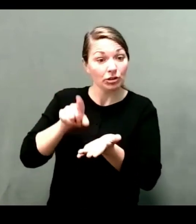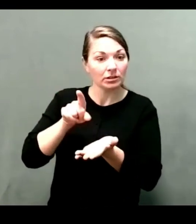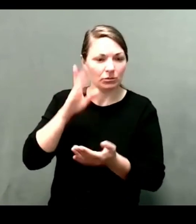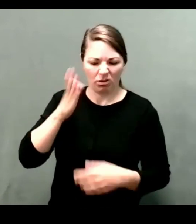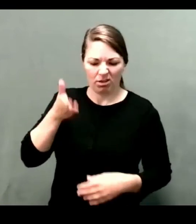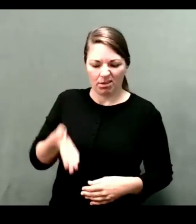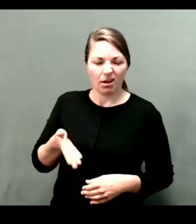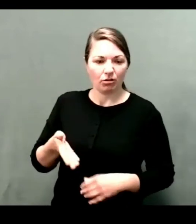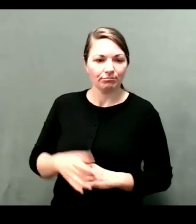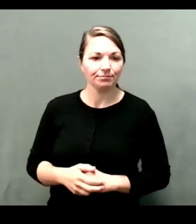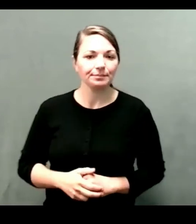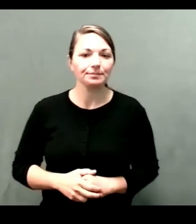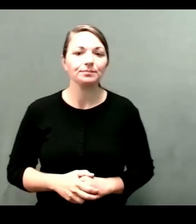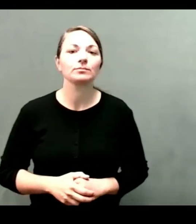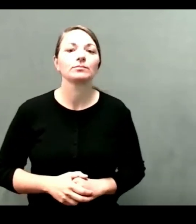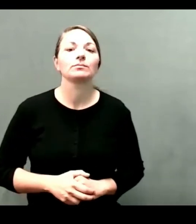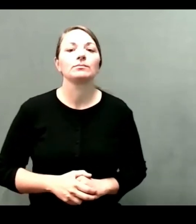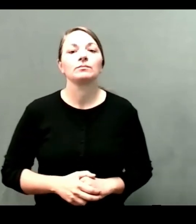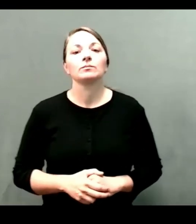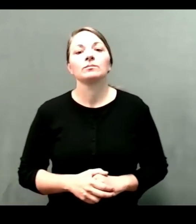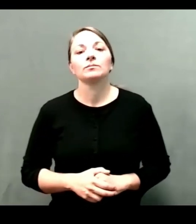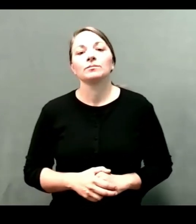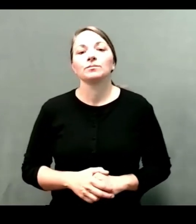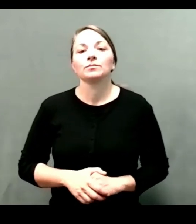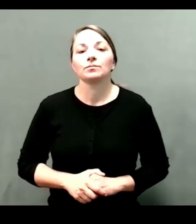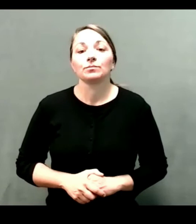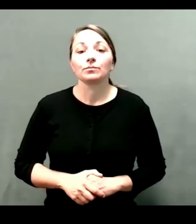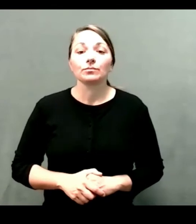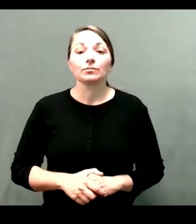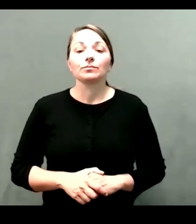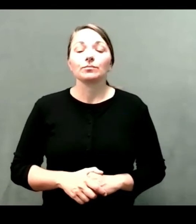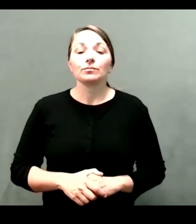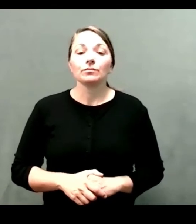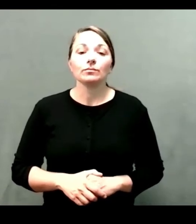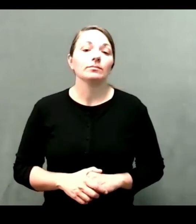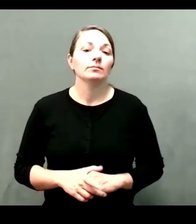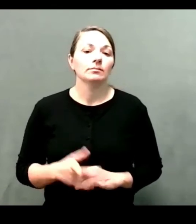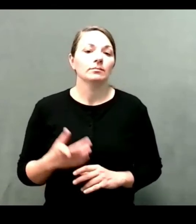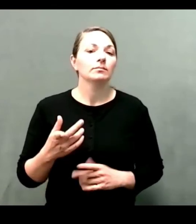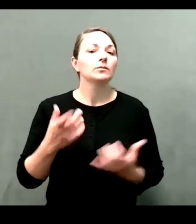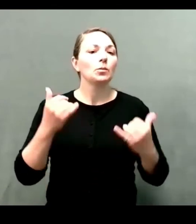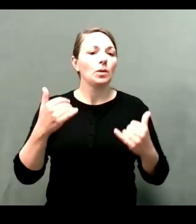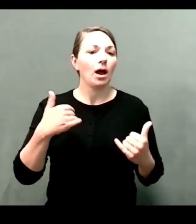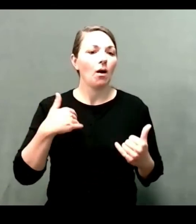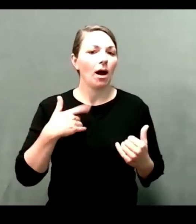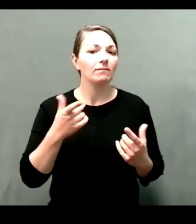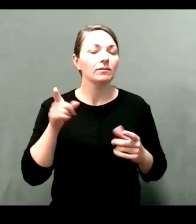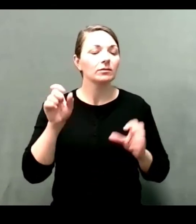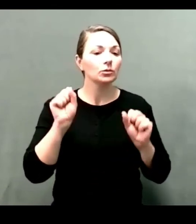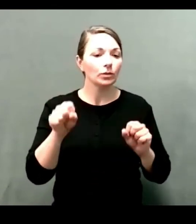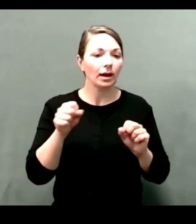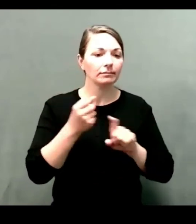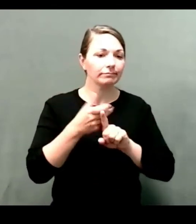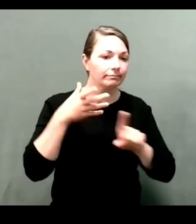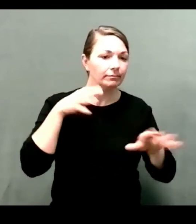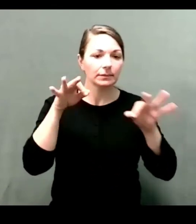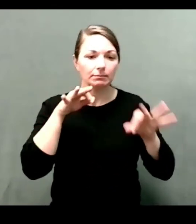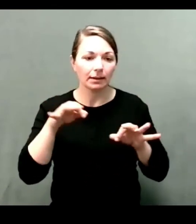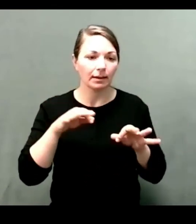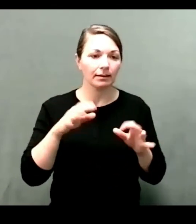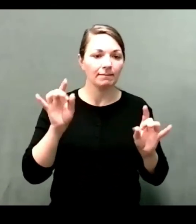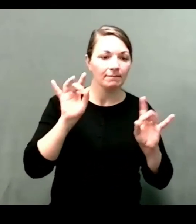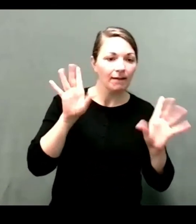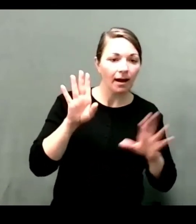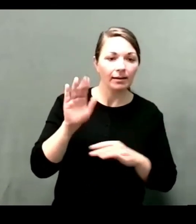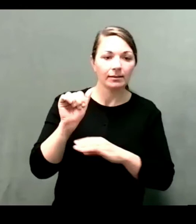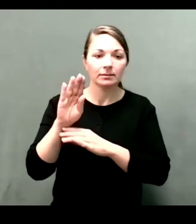front of you. Okay, so now that we're back here, this is a place where you can just outline some of those different ways that violence and abuse are present. So things like physical